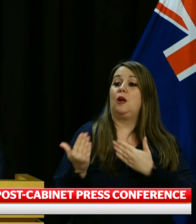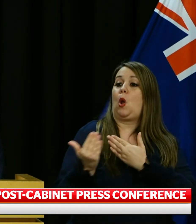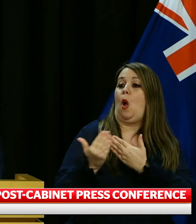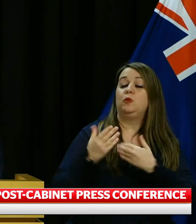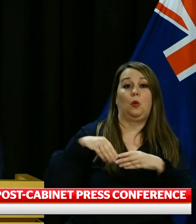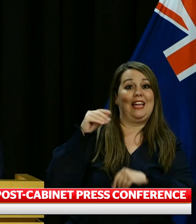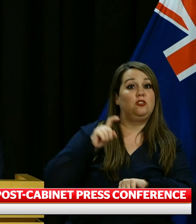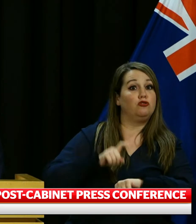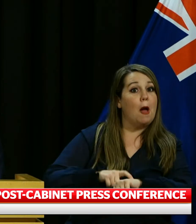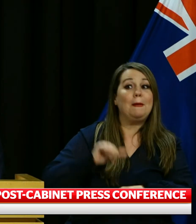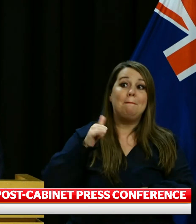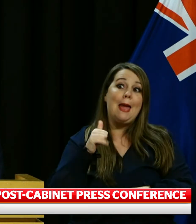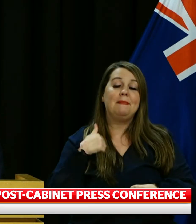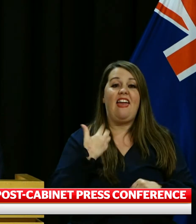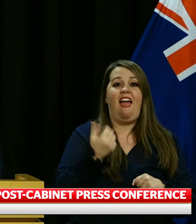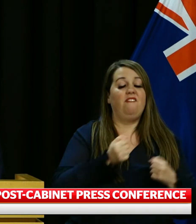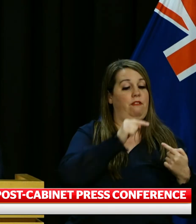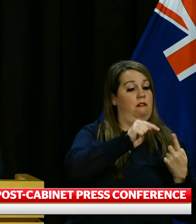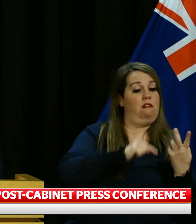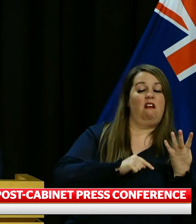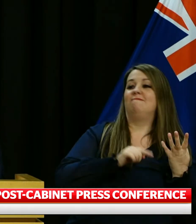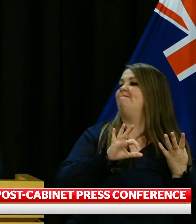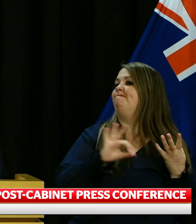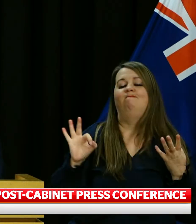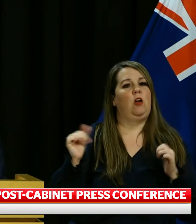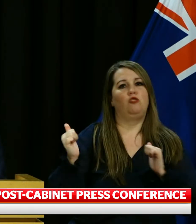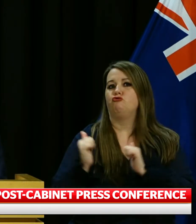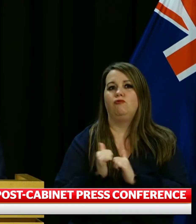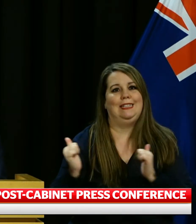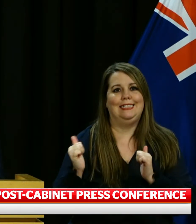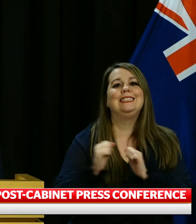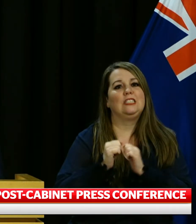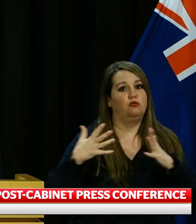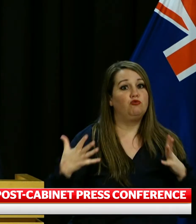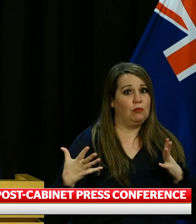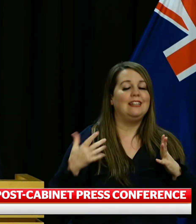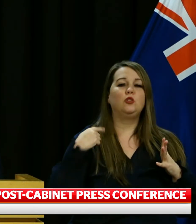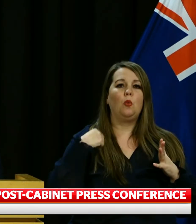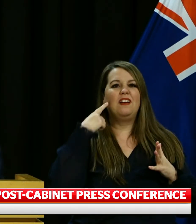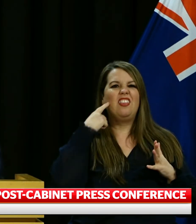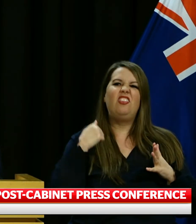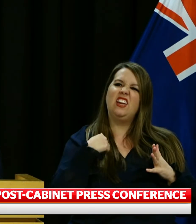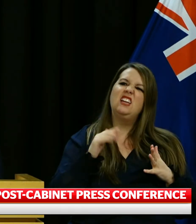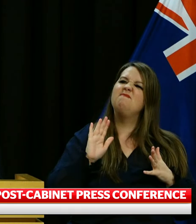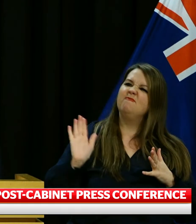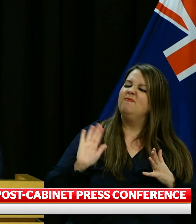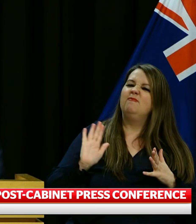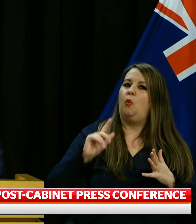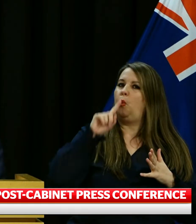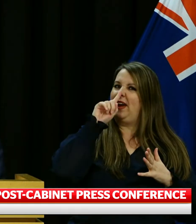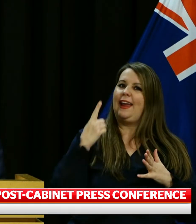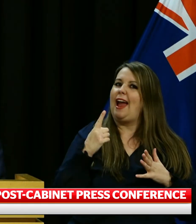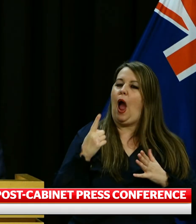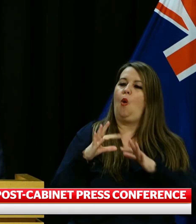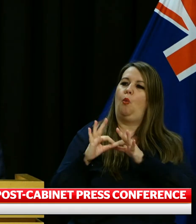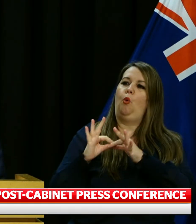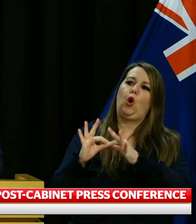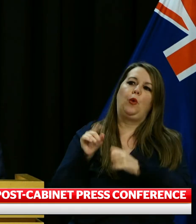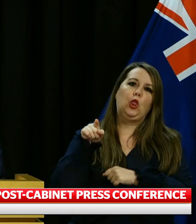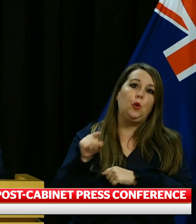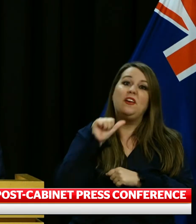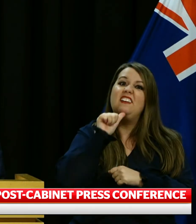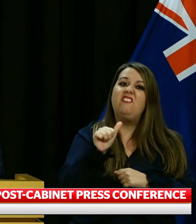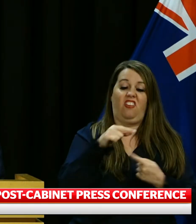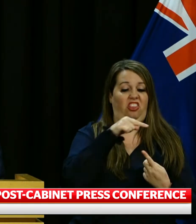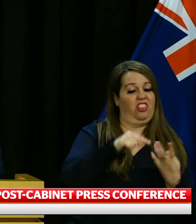terms of saying, no, that's not something that we would be willing to consider. But we're still in the very early stages yet. Parties haven't set out their manifestos for the